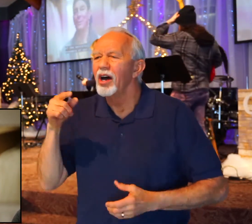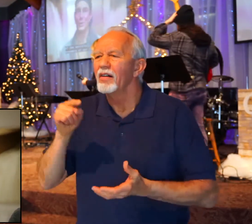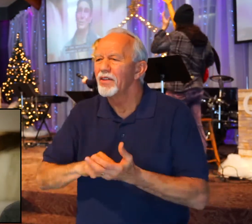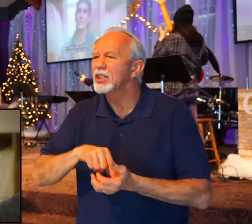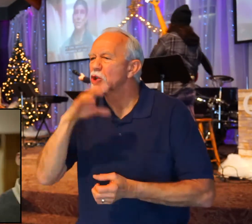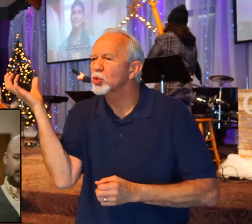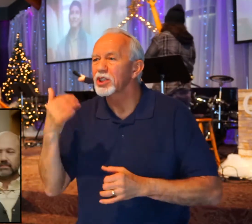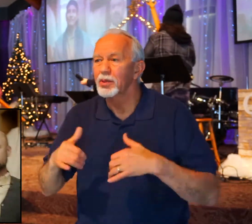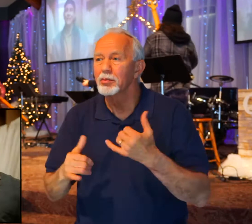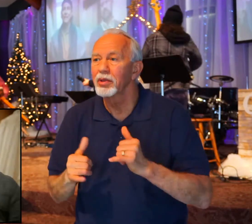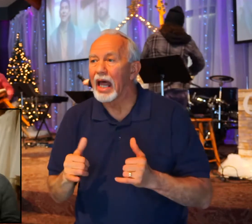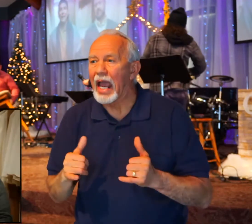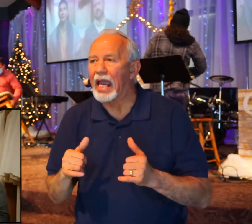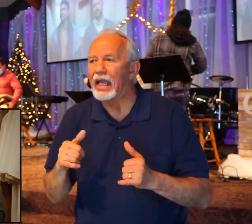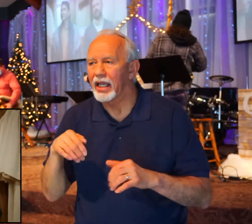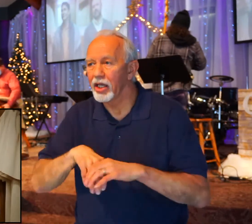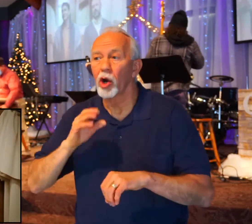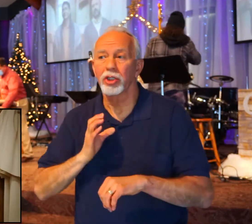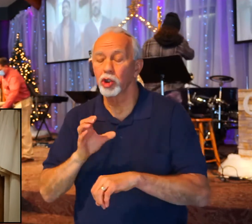our church.